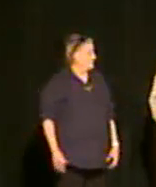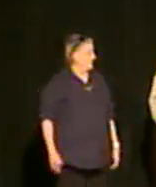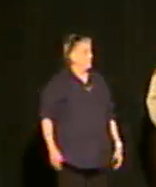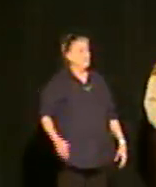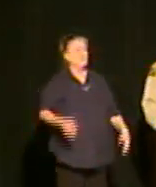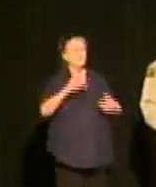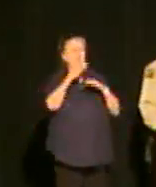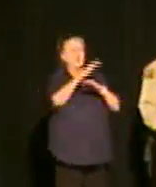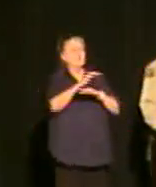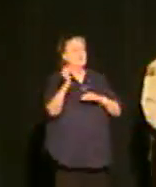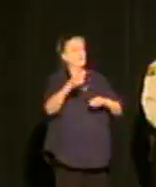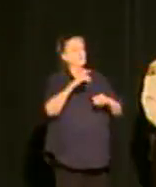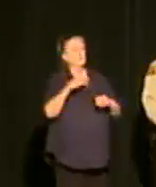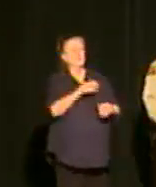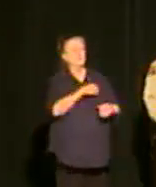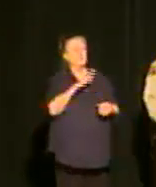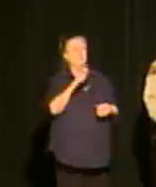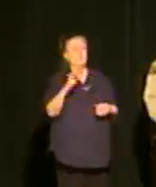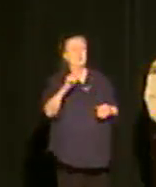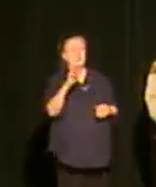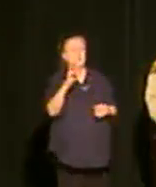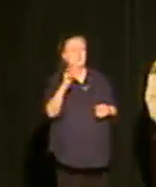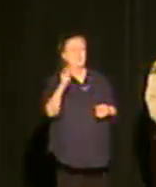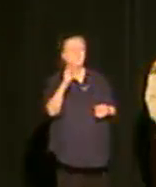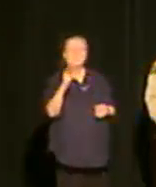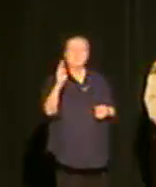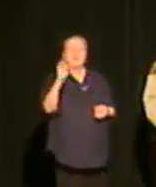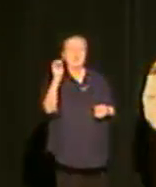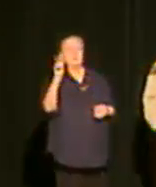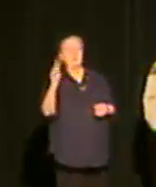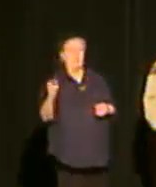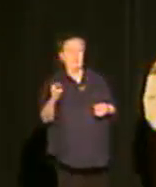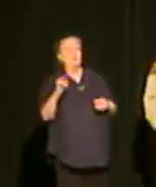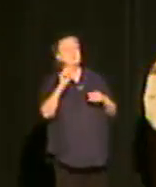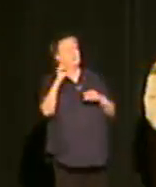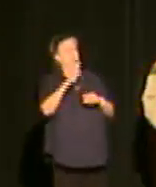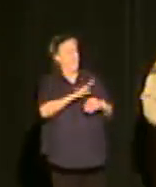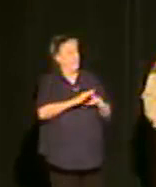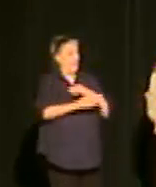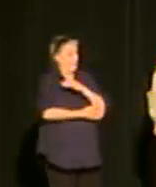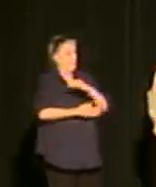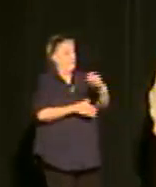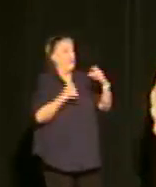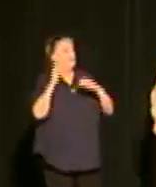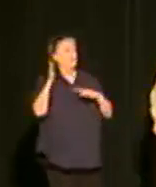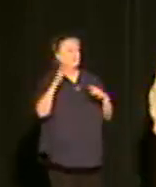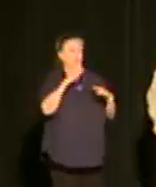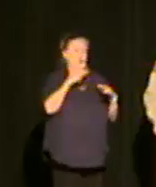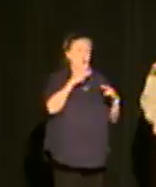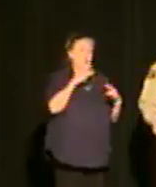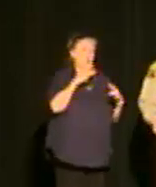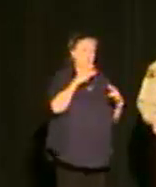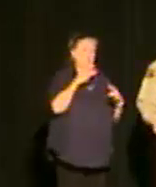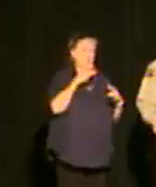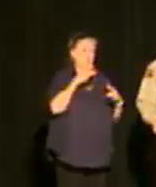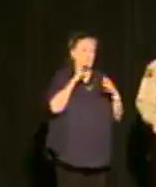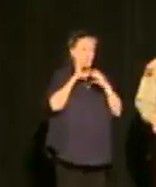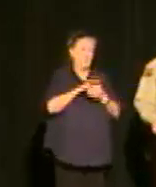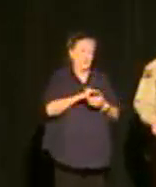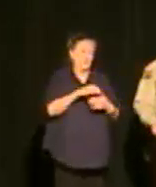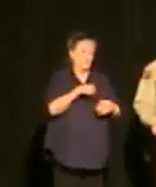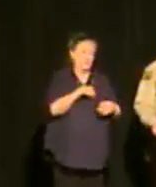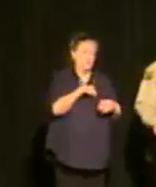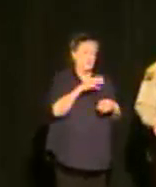Good afternoon, everyone. I'm Sheriff Bill Brown from Santa Barbara County, and I'm going to talk to you about the sheriff's